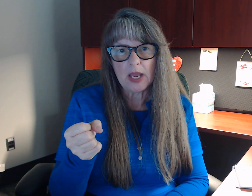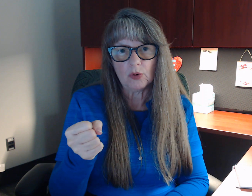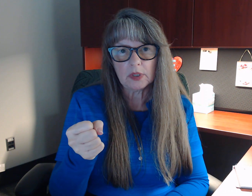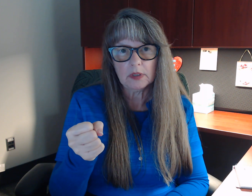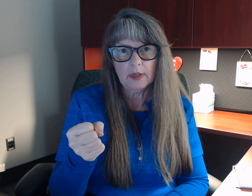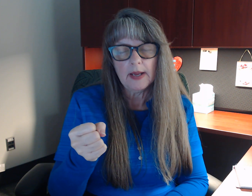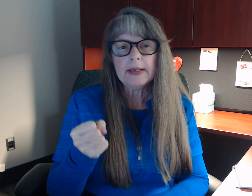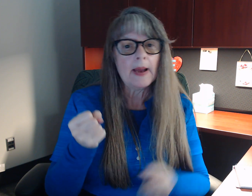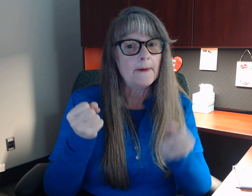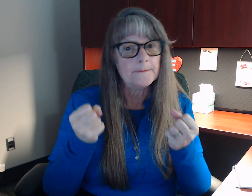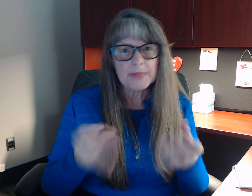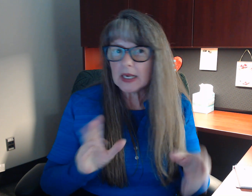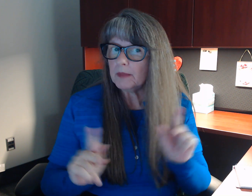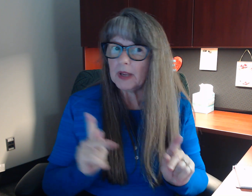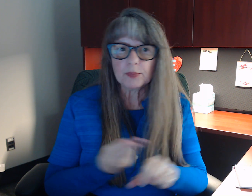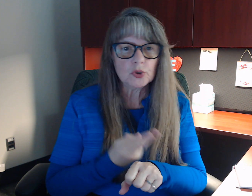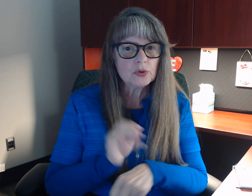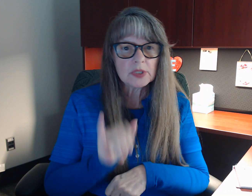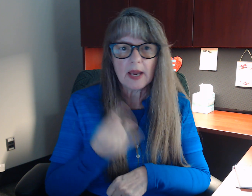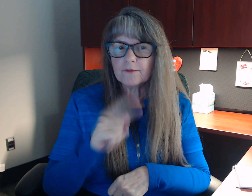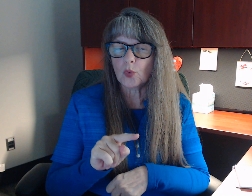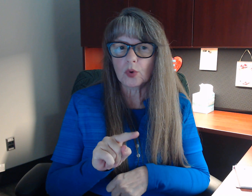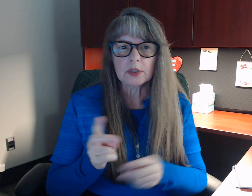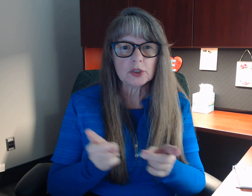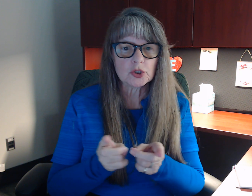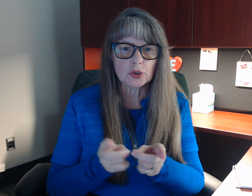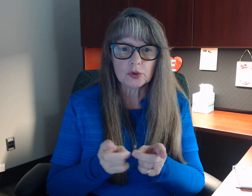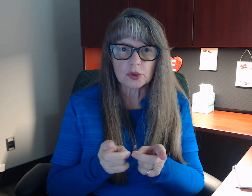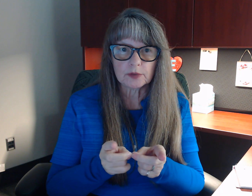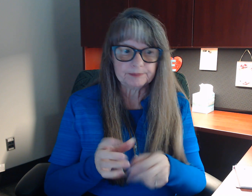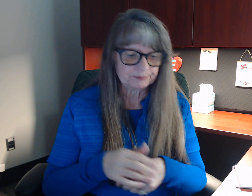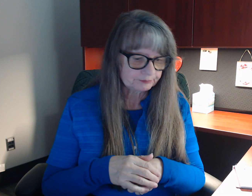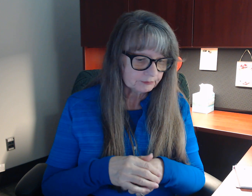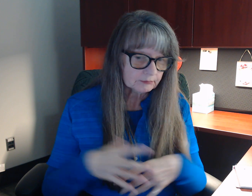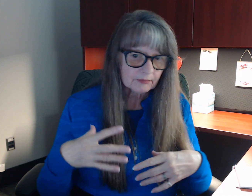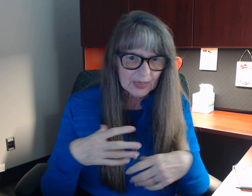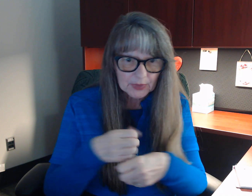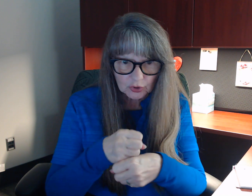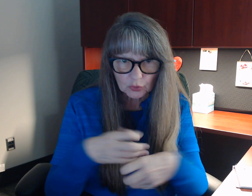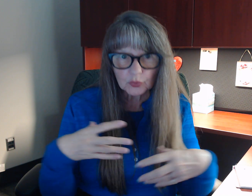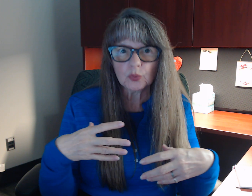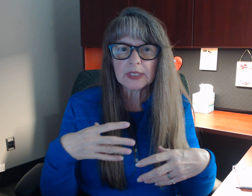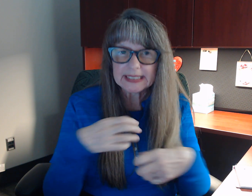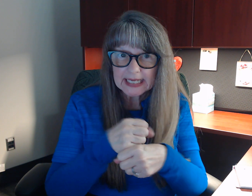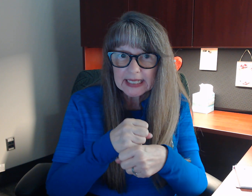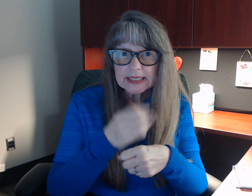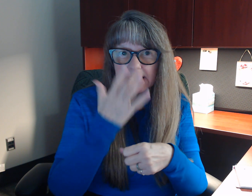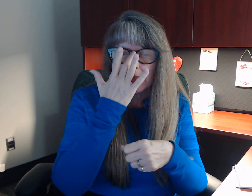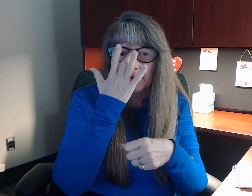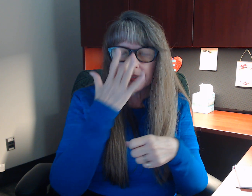milk. Now many people use that for desserts. And you do condensed. This